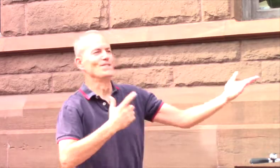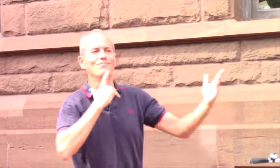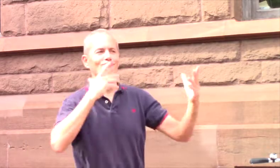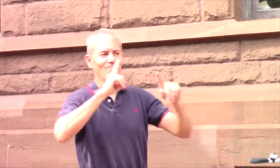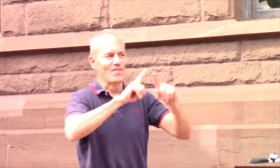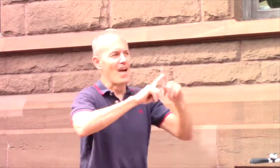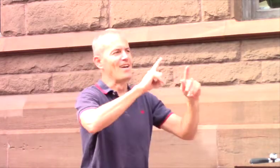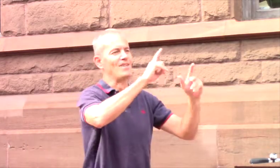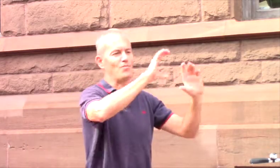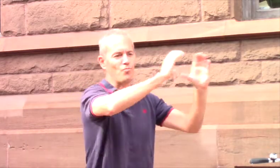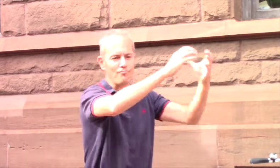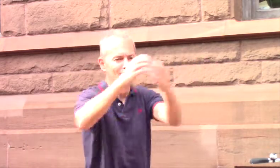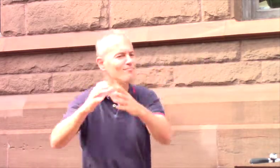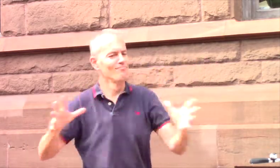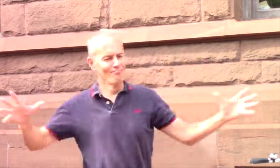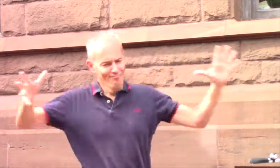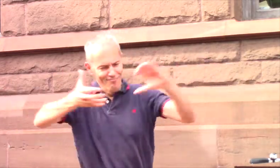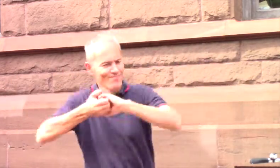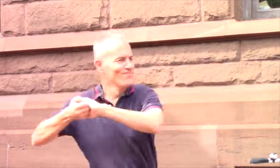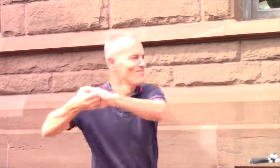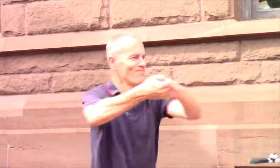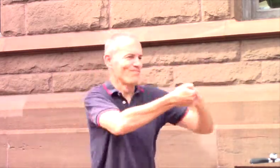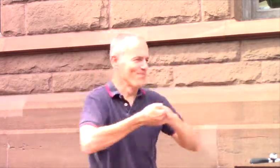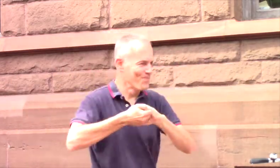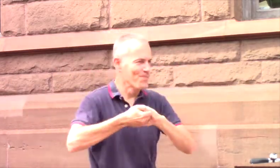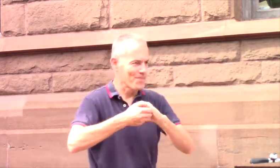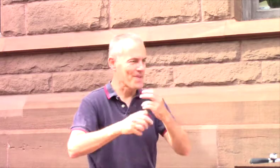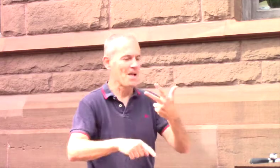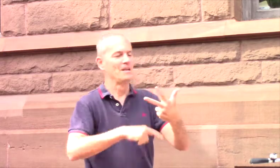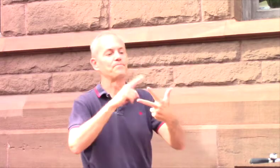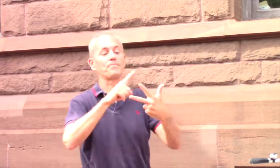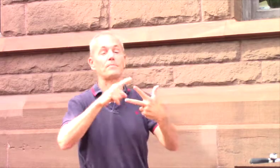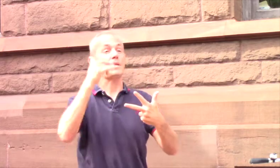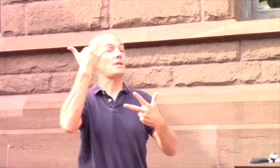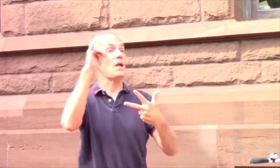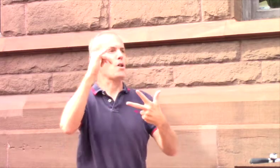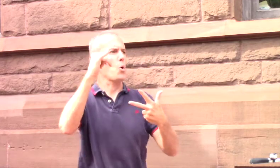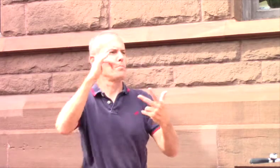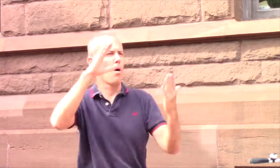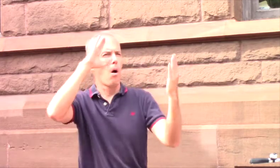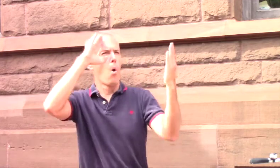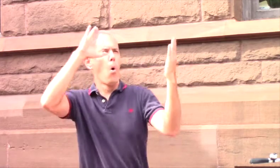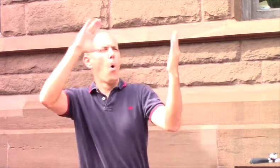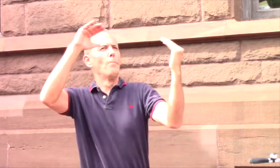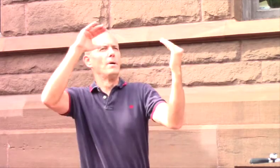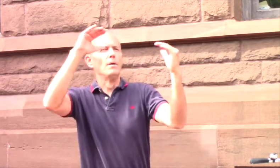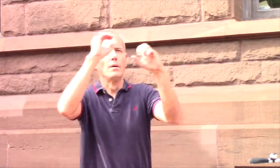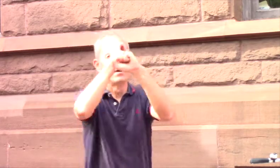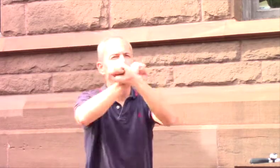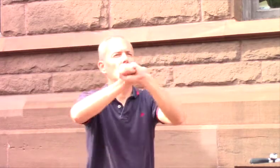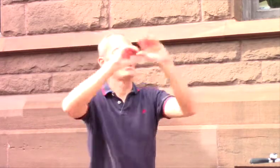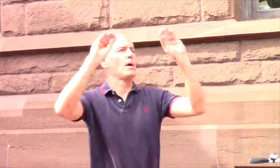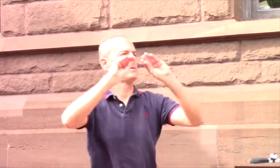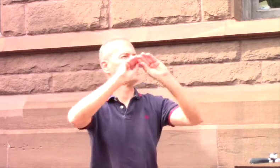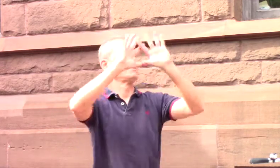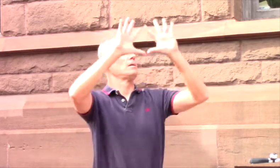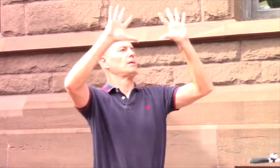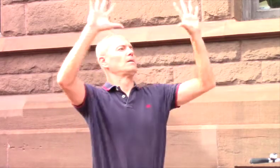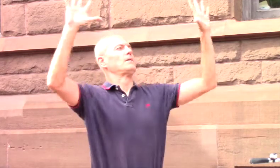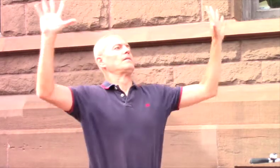mentioned, and Walter has mentioned, we are a collaborative community. Yellow is for hope. A vision of